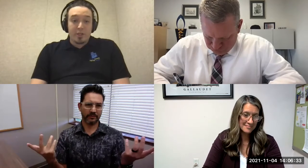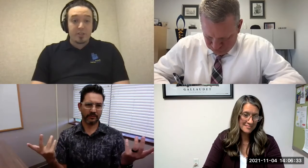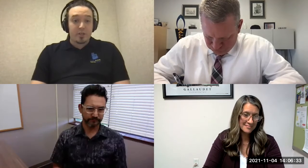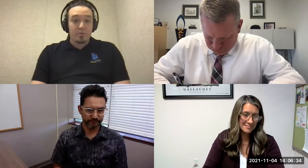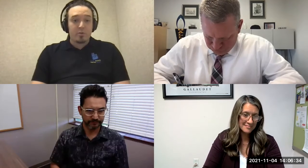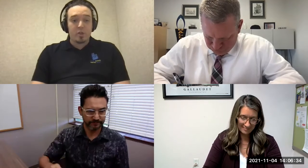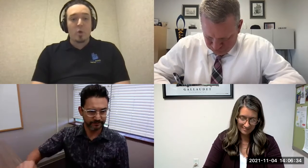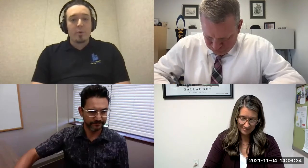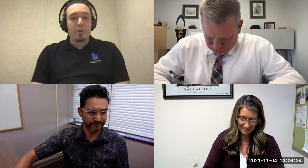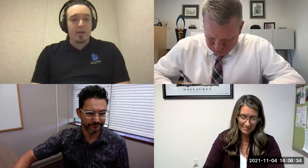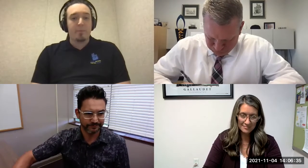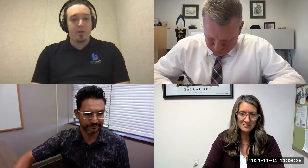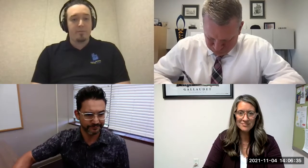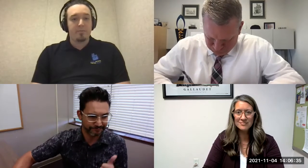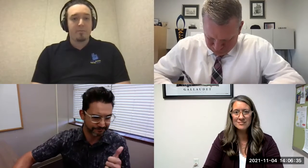just do. So what do we do at that point?